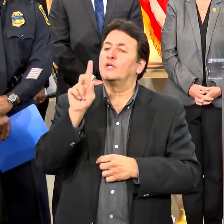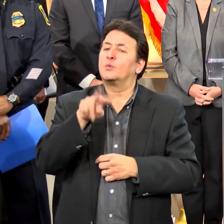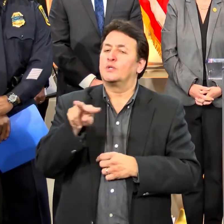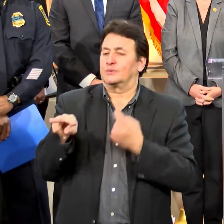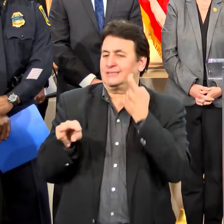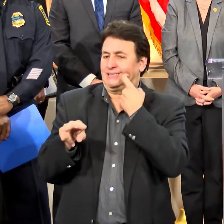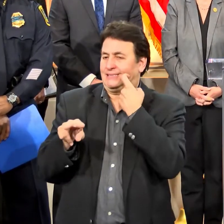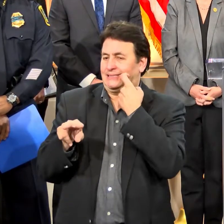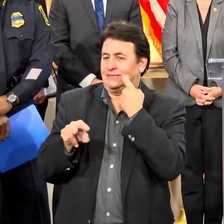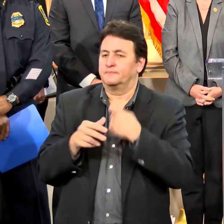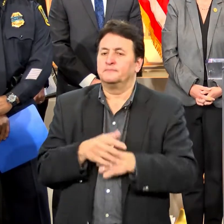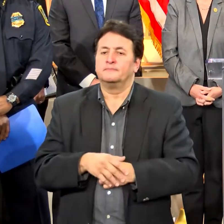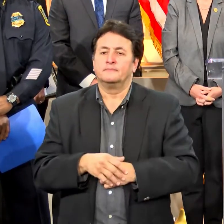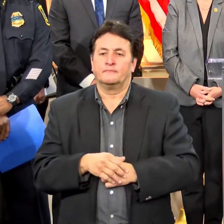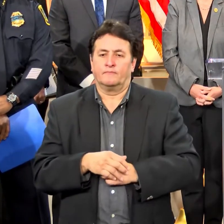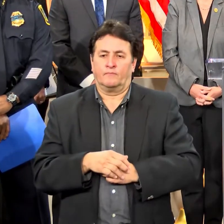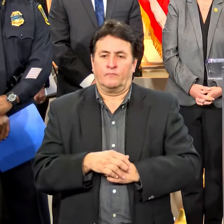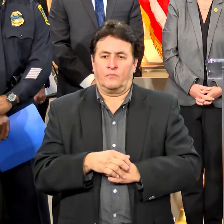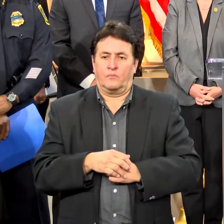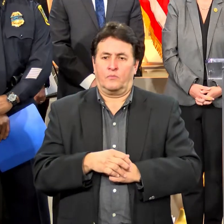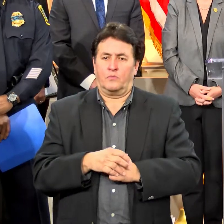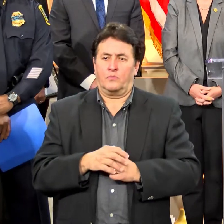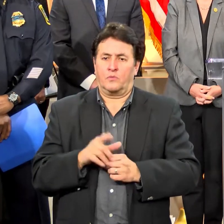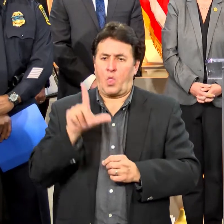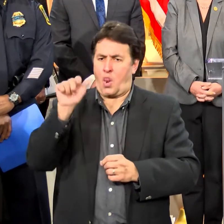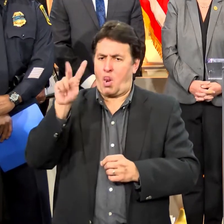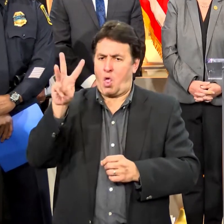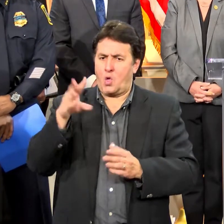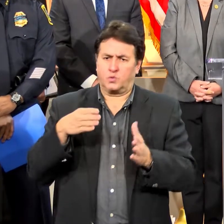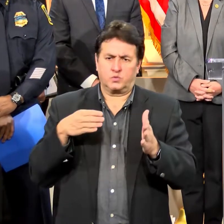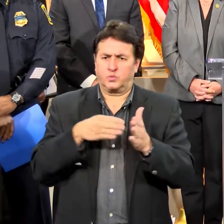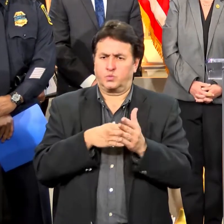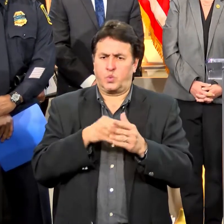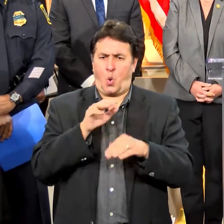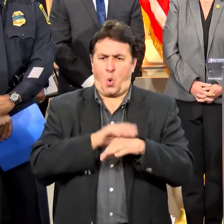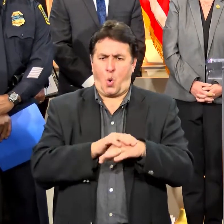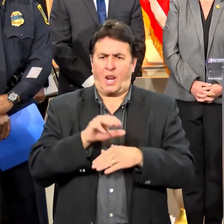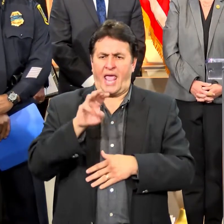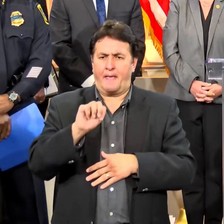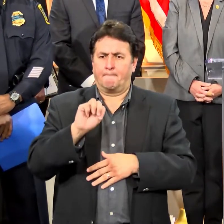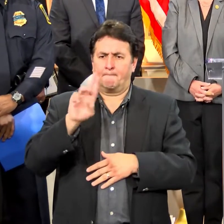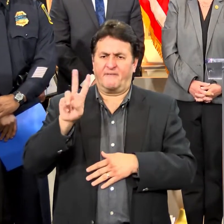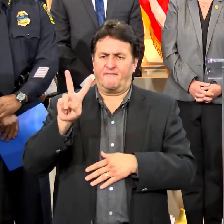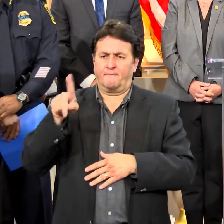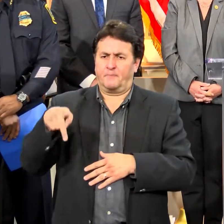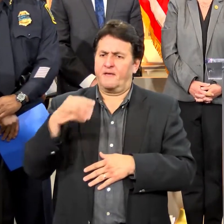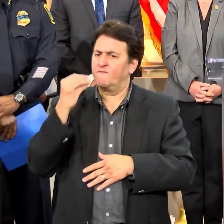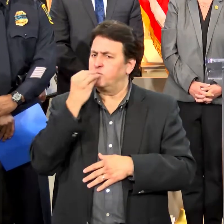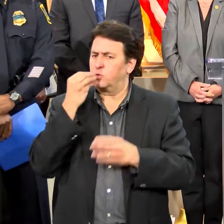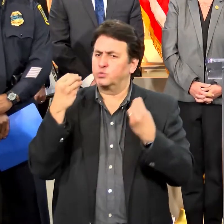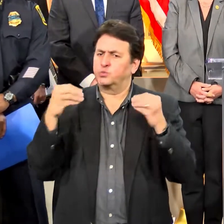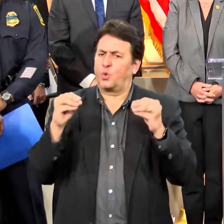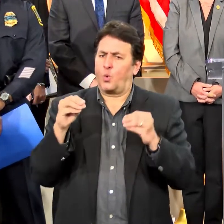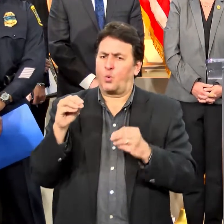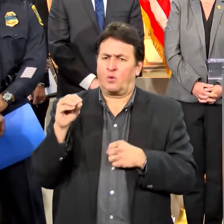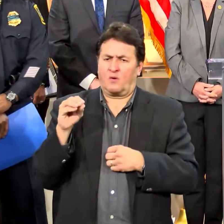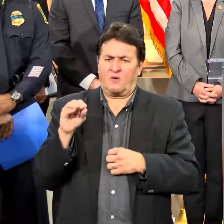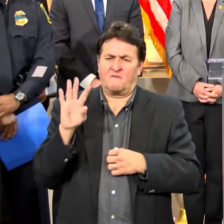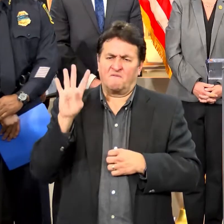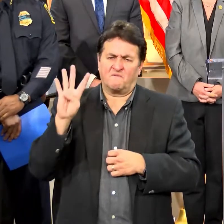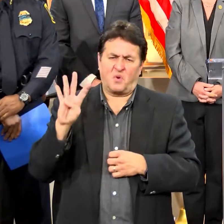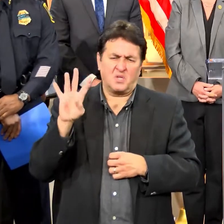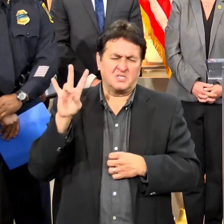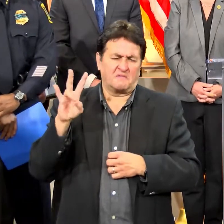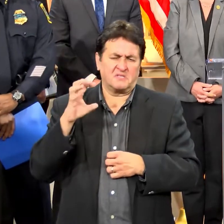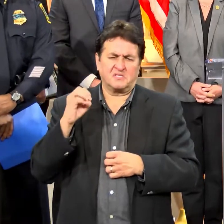common nuisance lawsuit against the operator of MVP Food Store at 4718 Lockwood, the